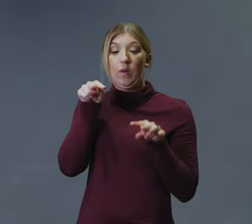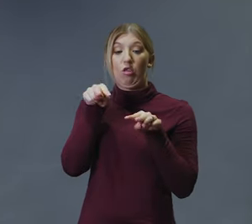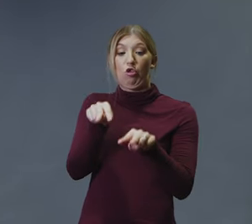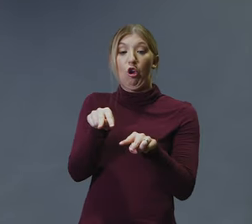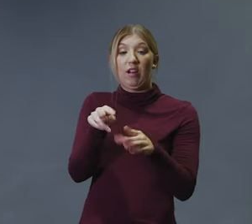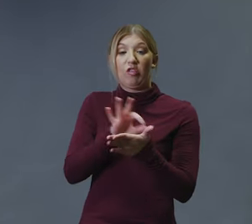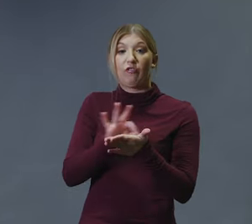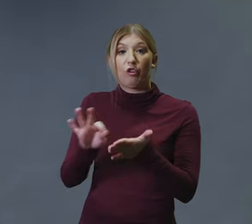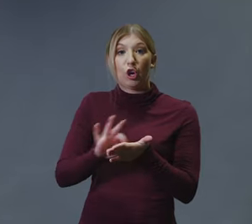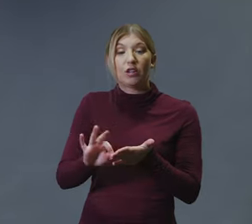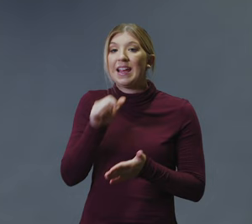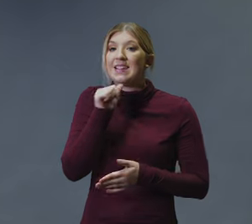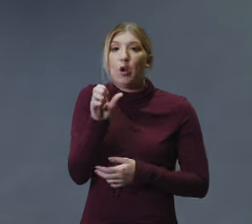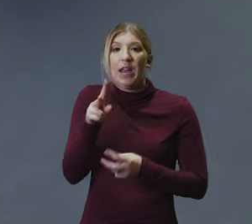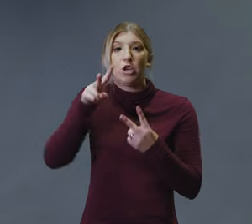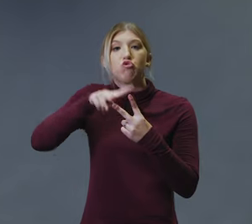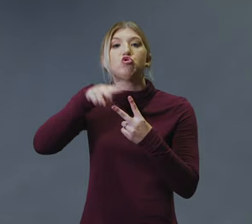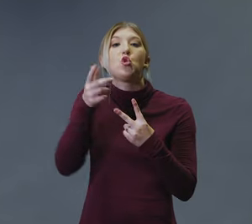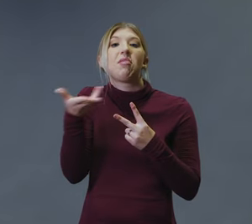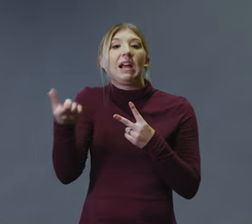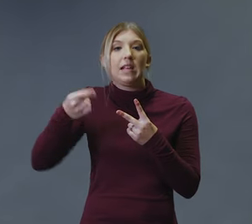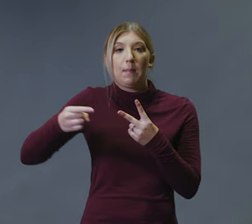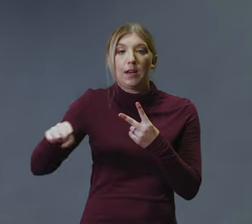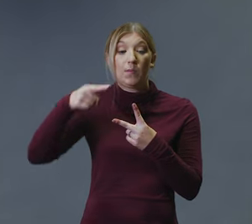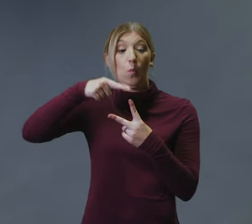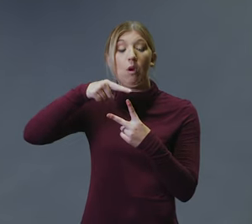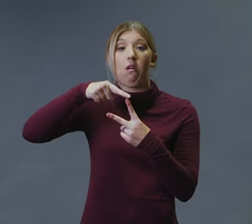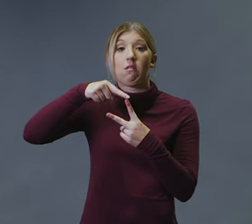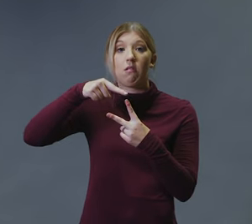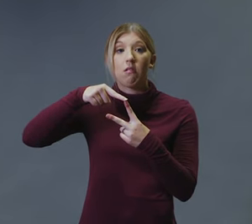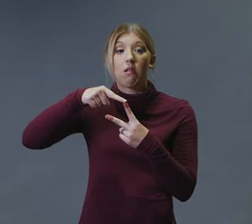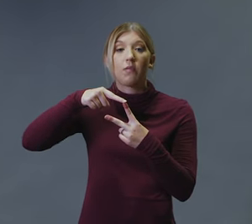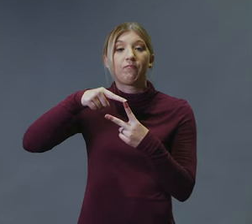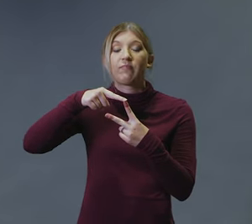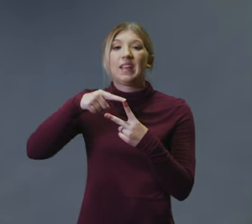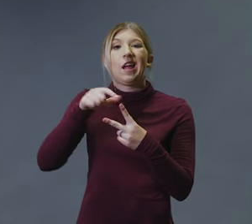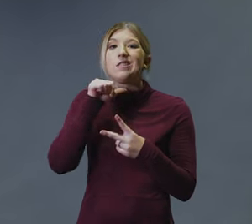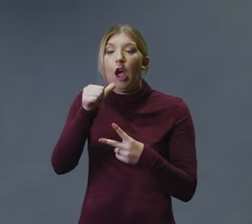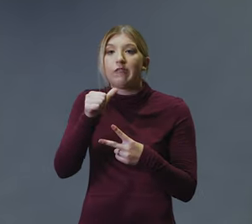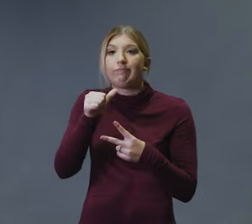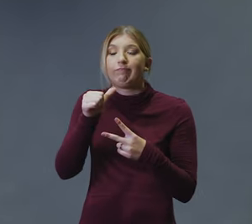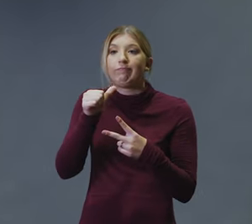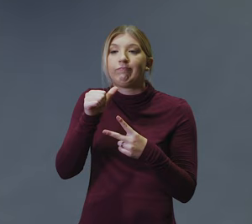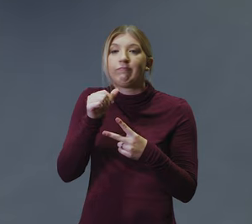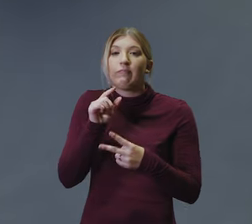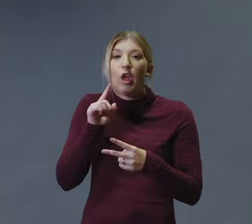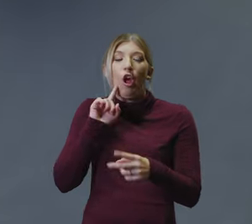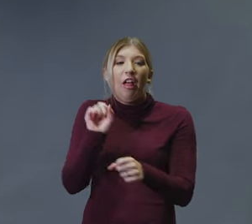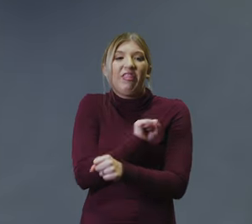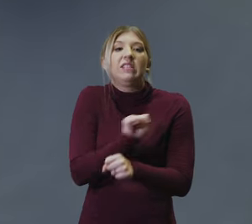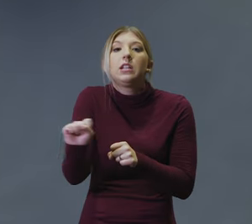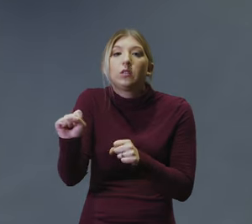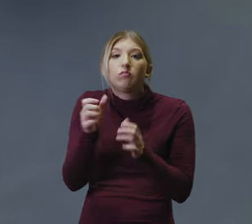to see that he's not okay with two things that are happening here. One was their inauthentic worship, and two, the mistreatment